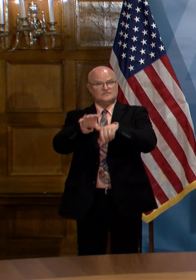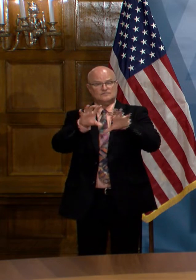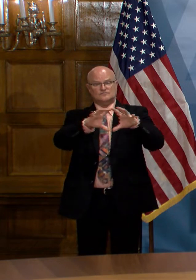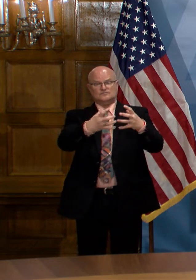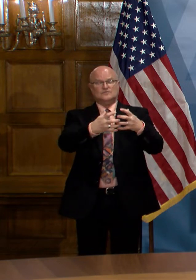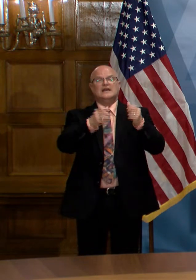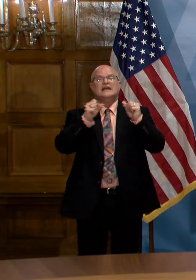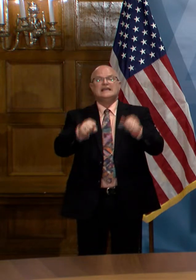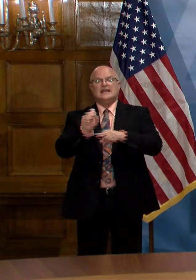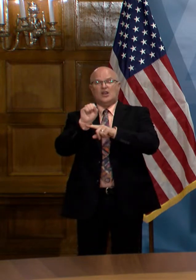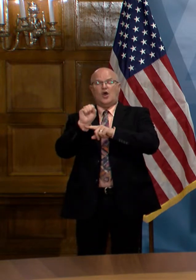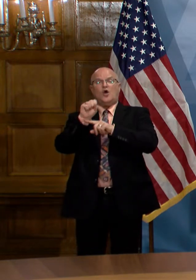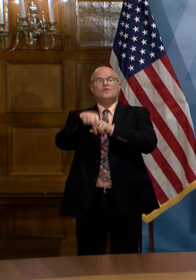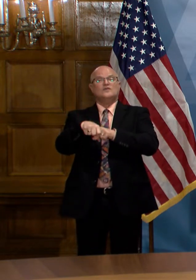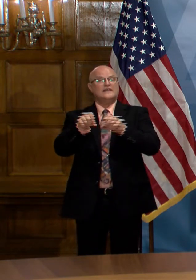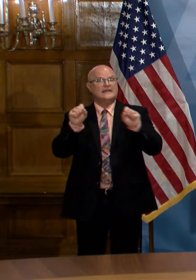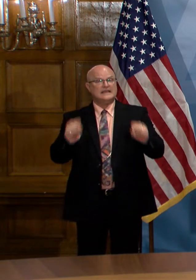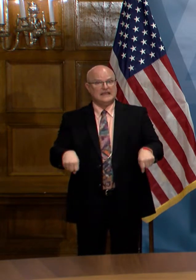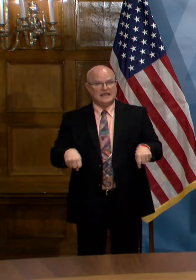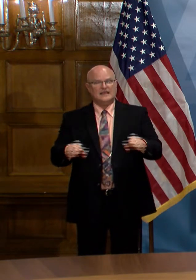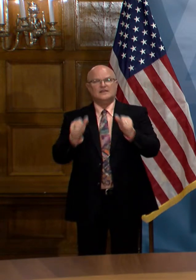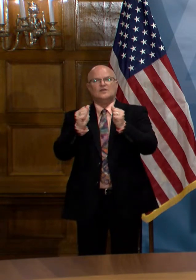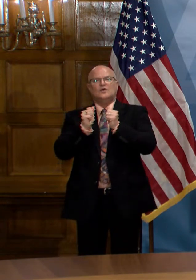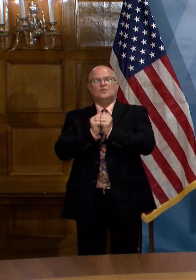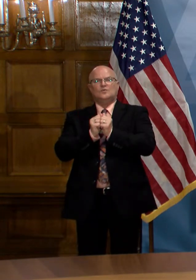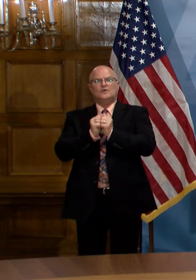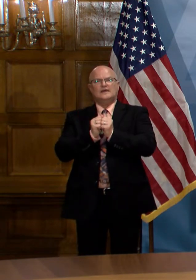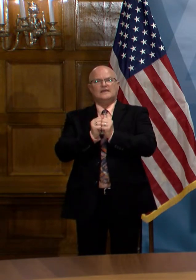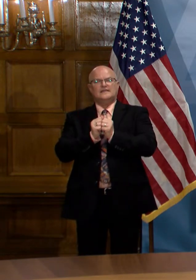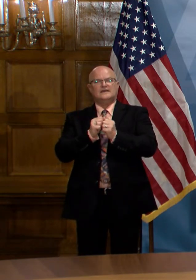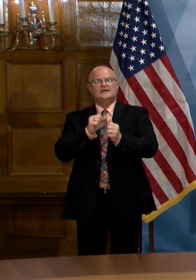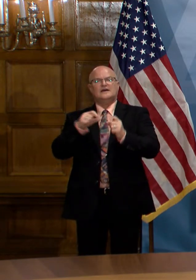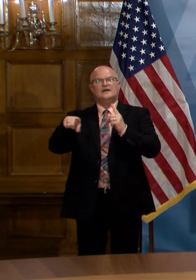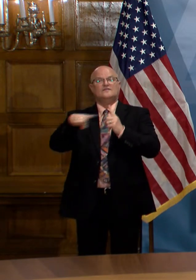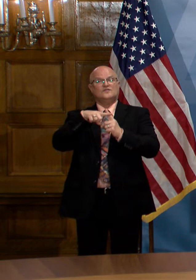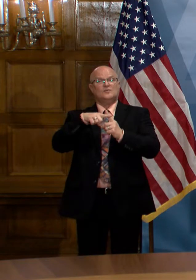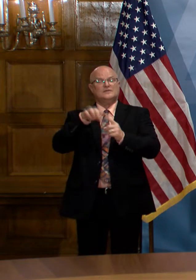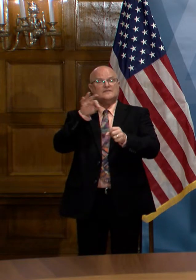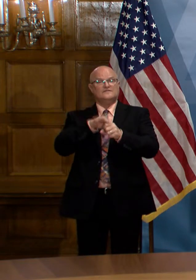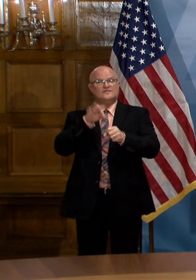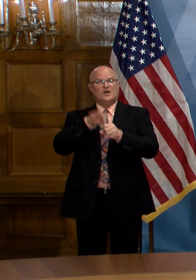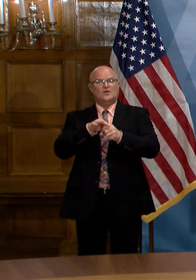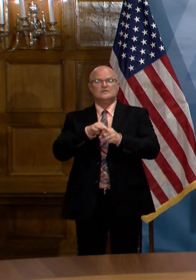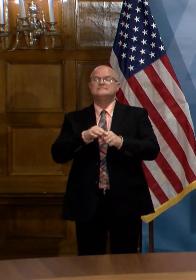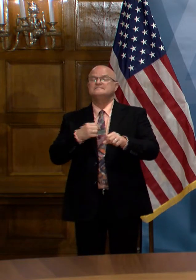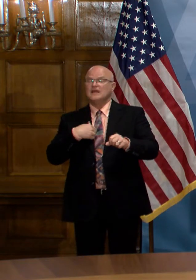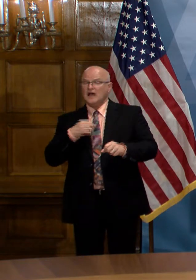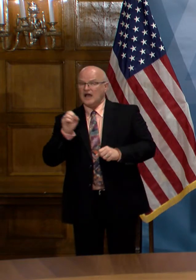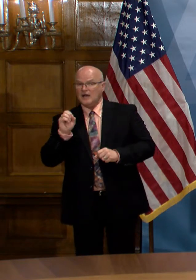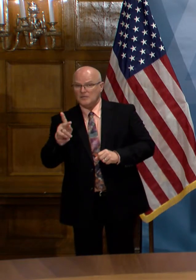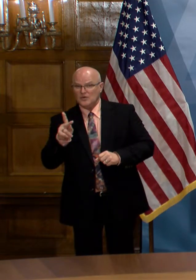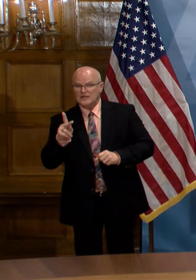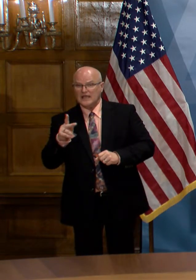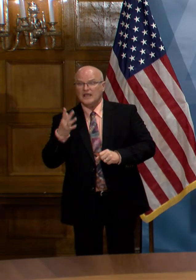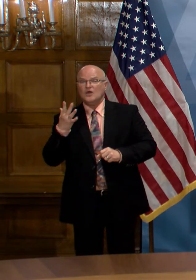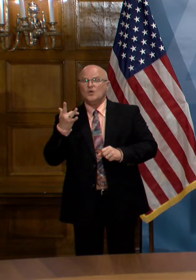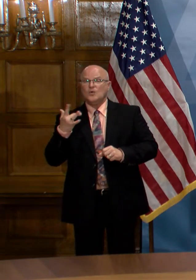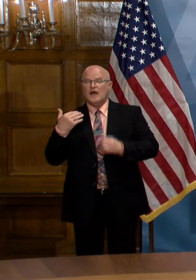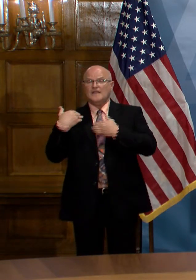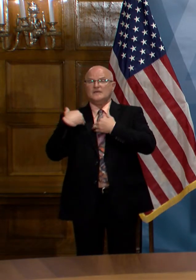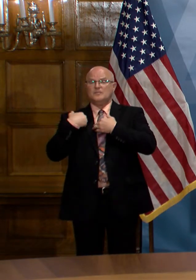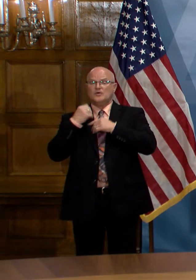can override that with an affirmative vote. I'm okay with that because the burden